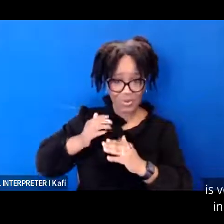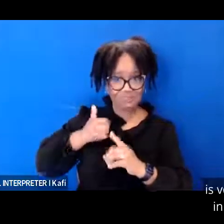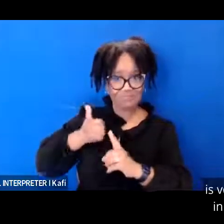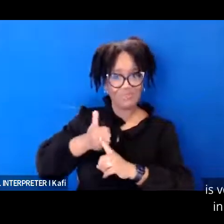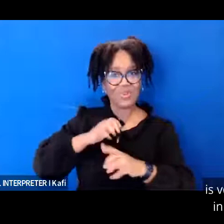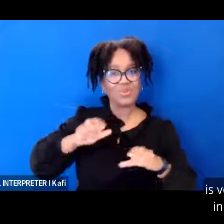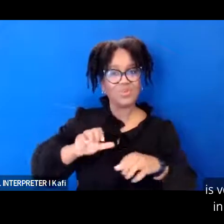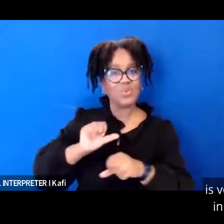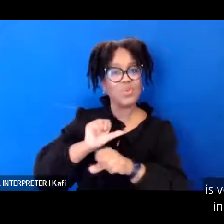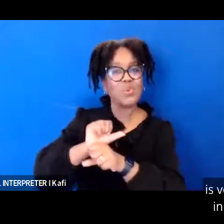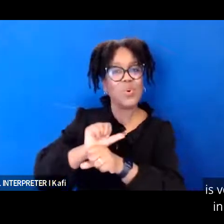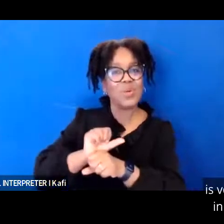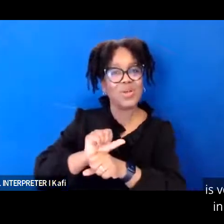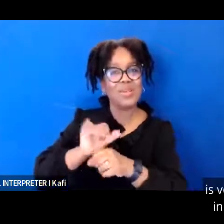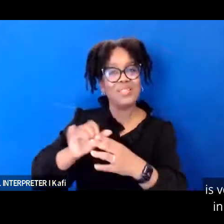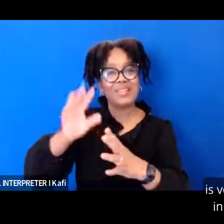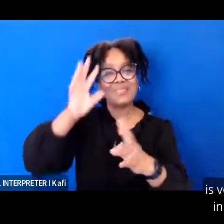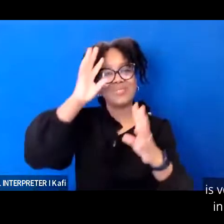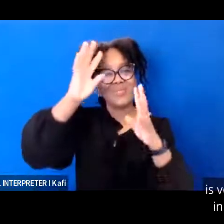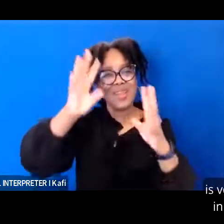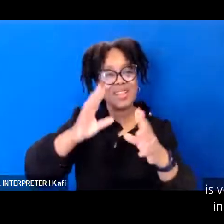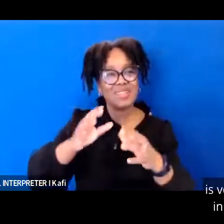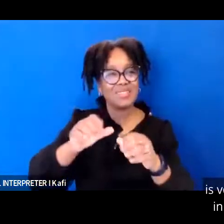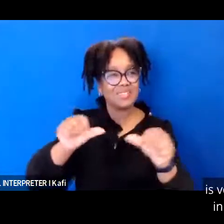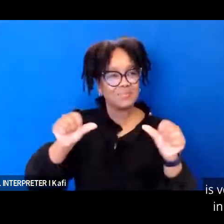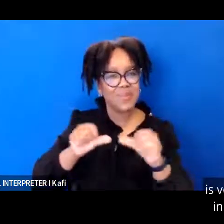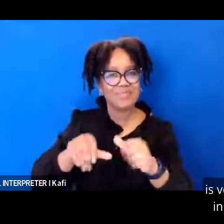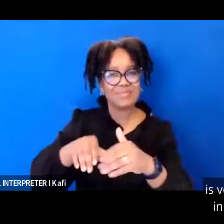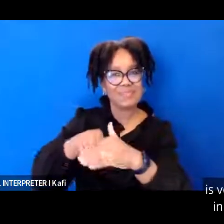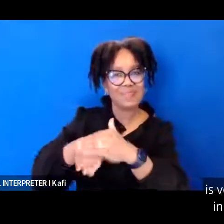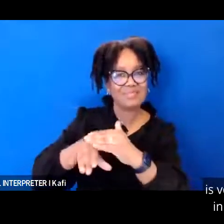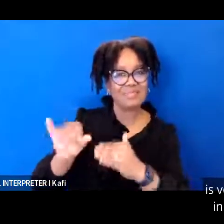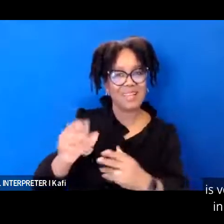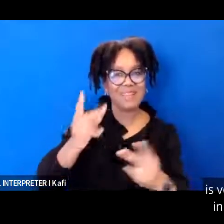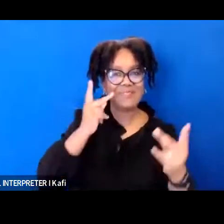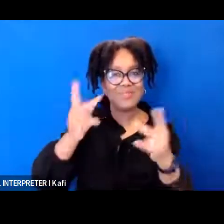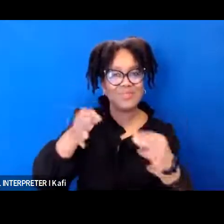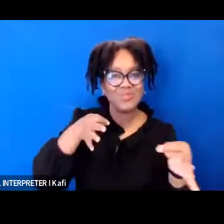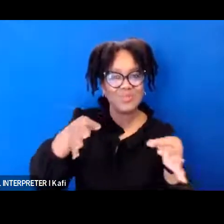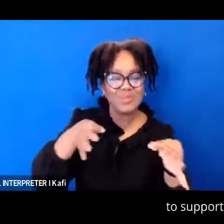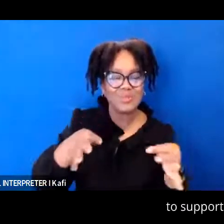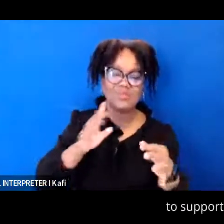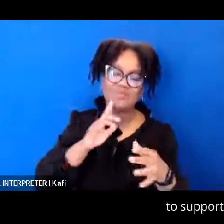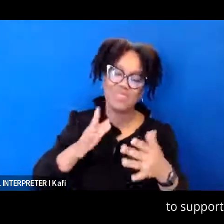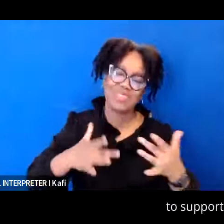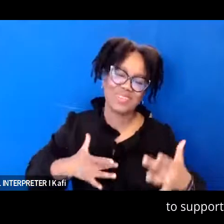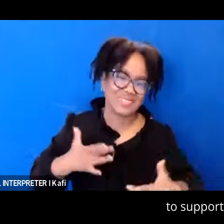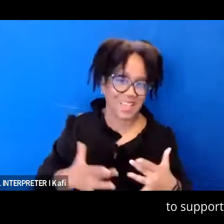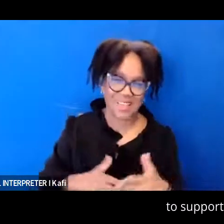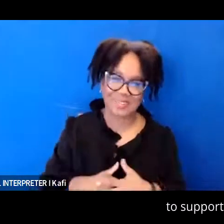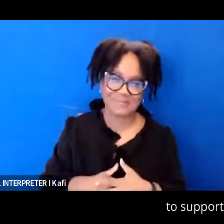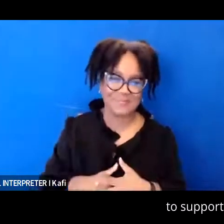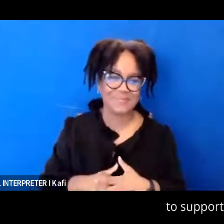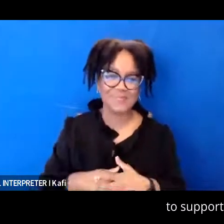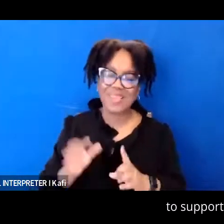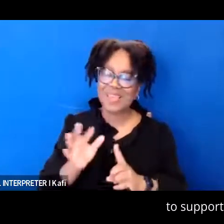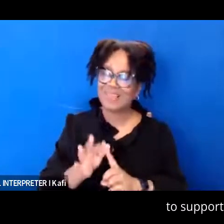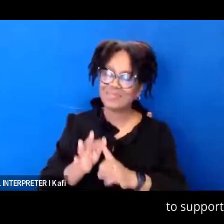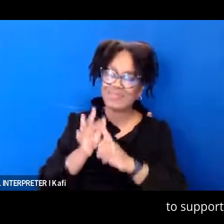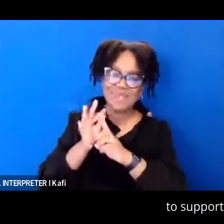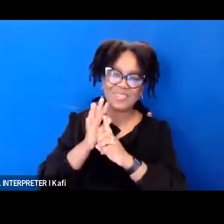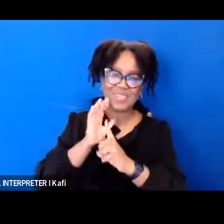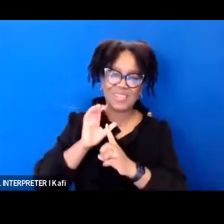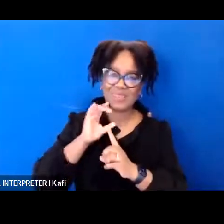is very exciting especially in the context of today to support and celebrate judge